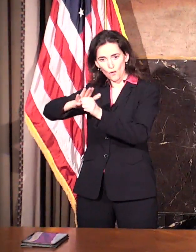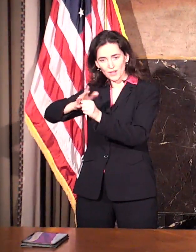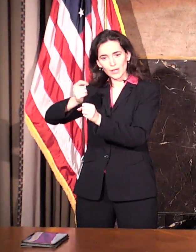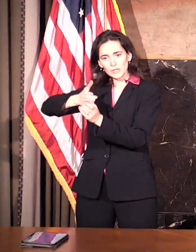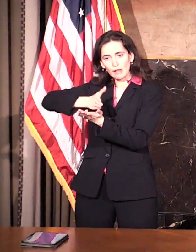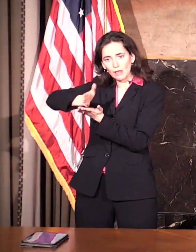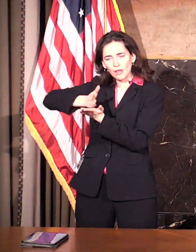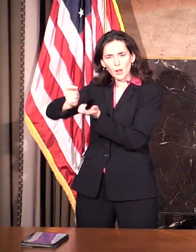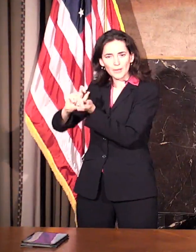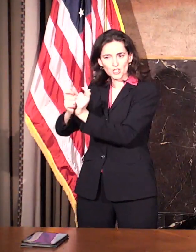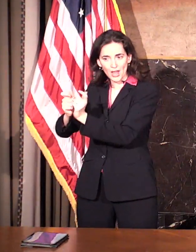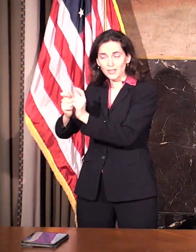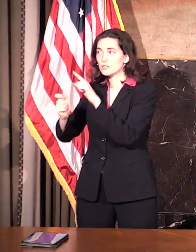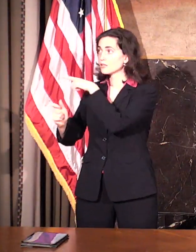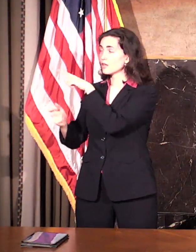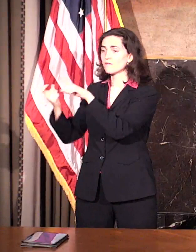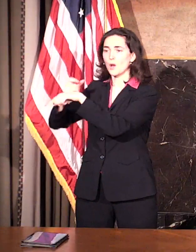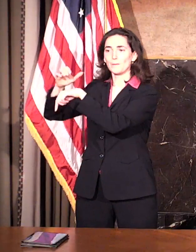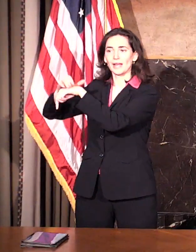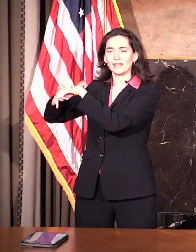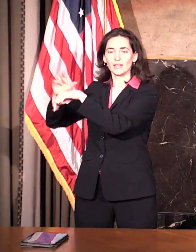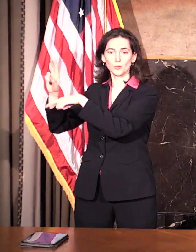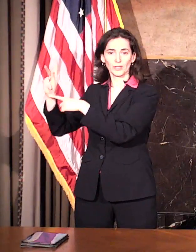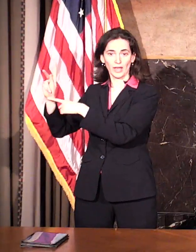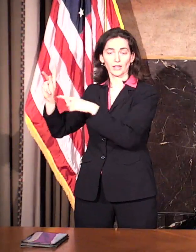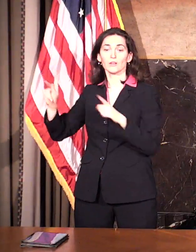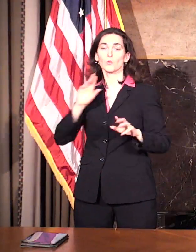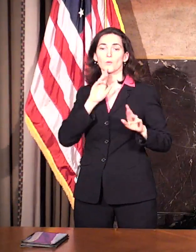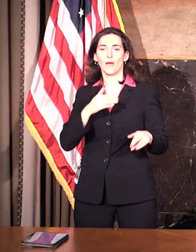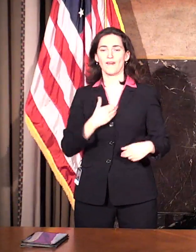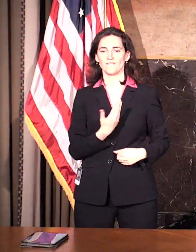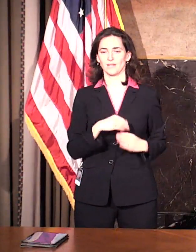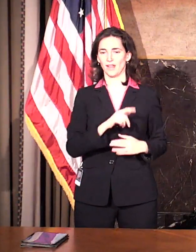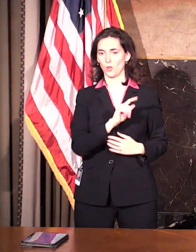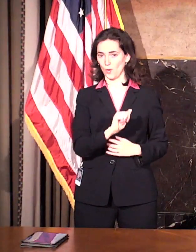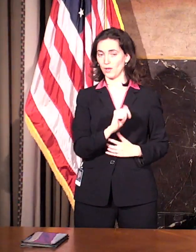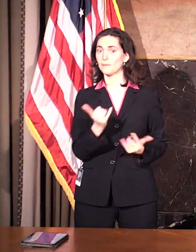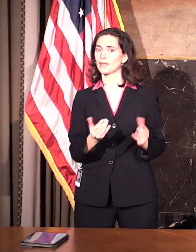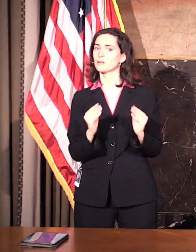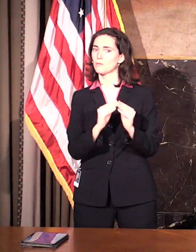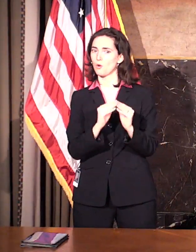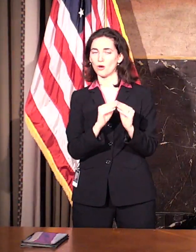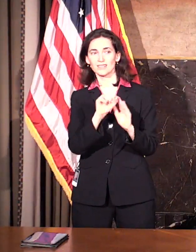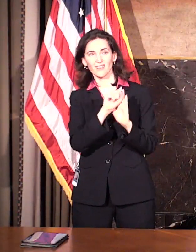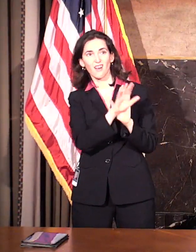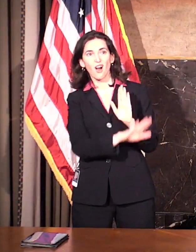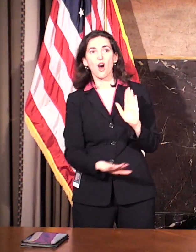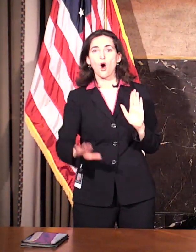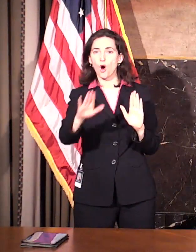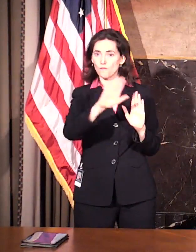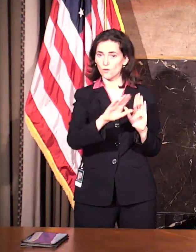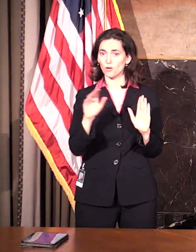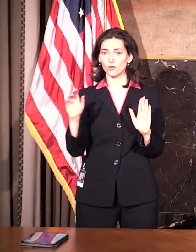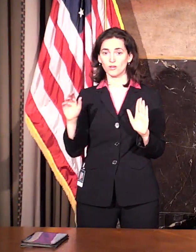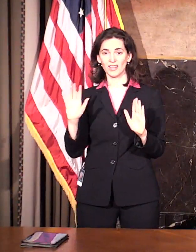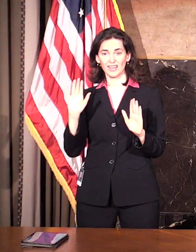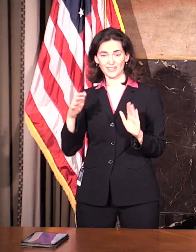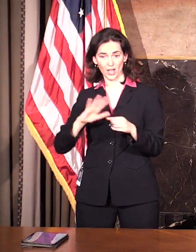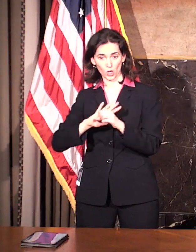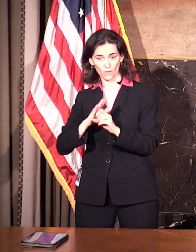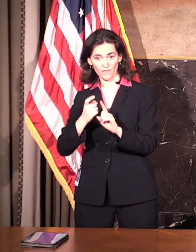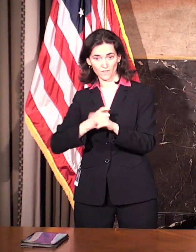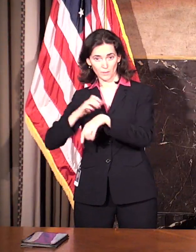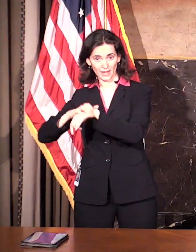pending cases, and likely many more than that across the state. And so my message to the people of